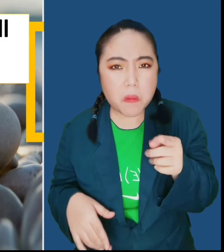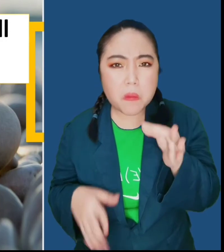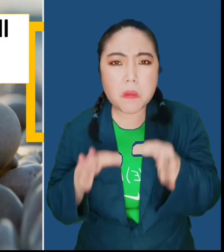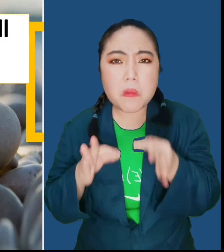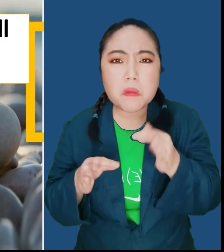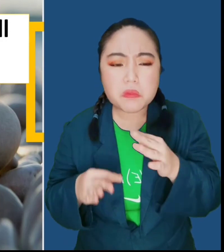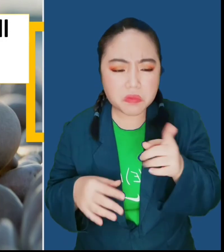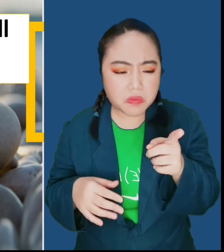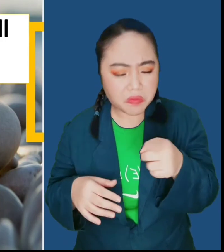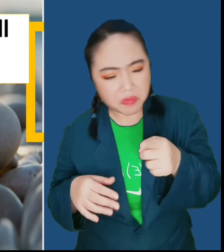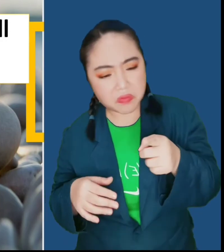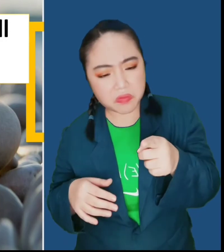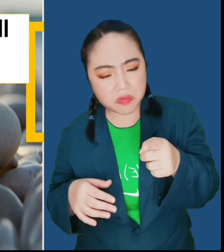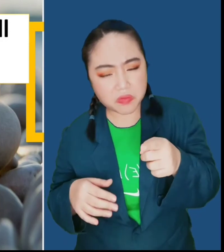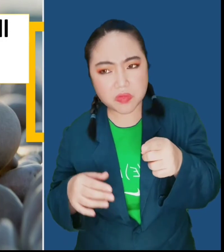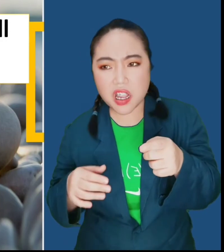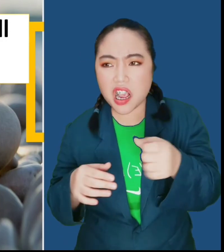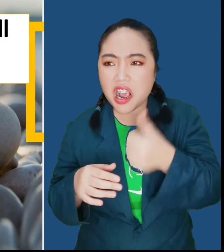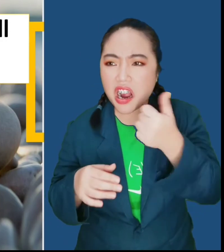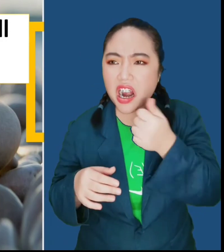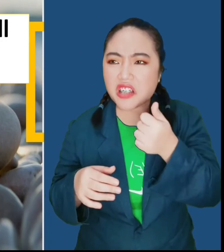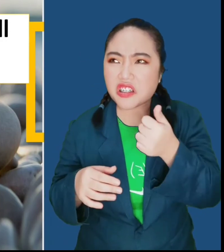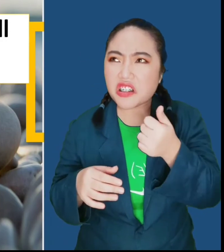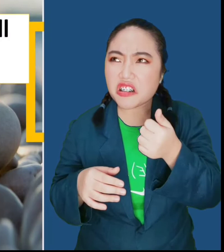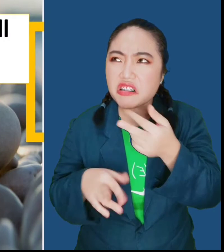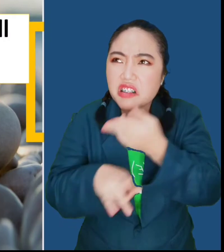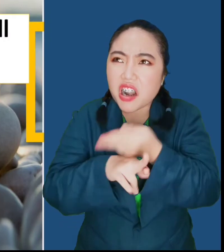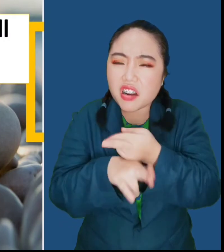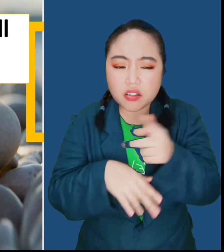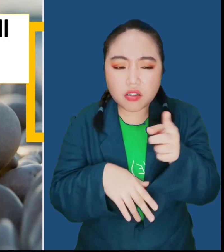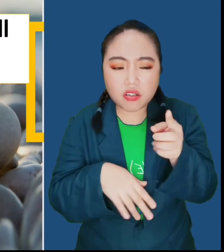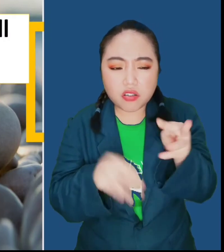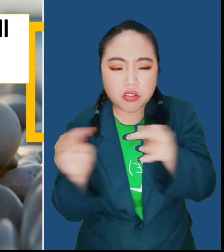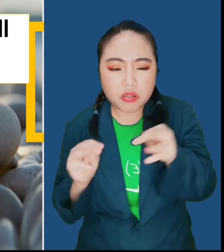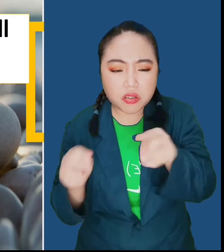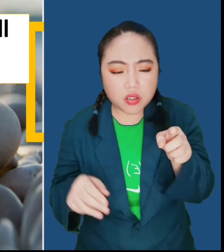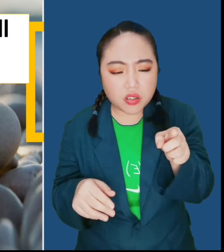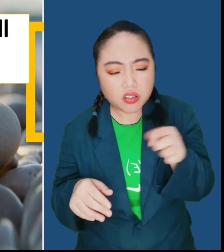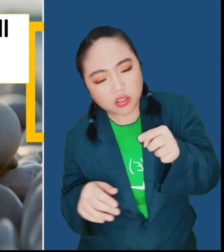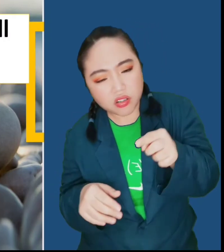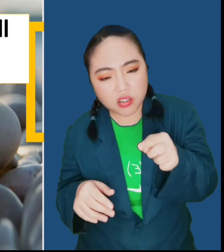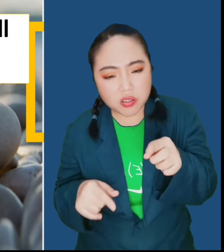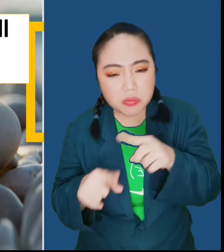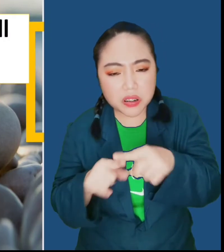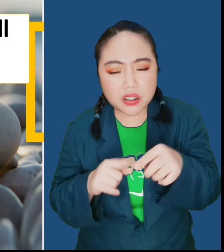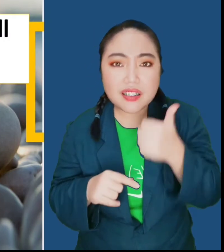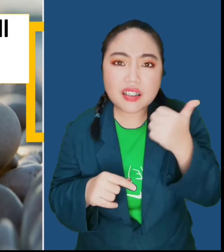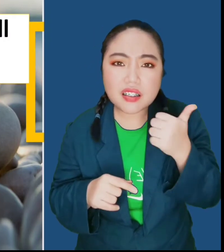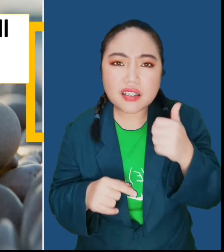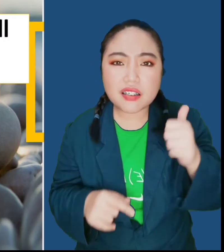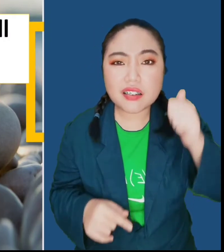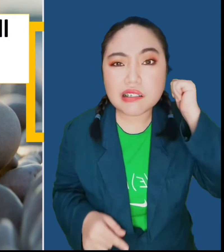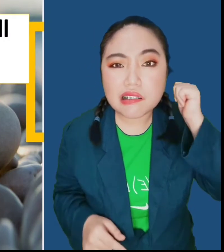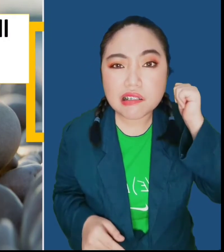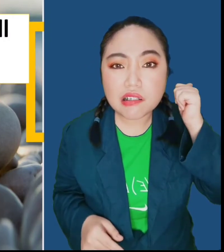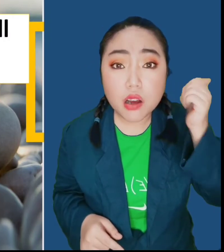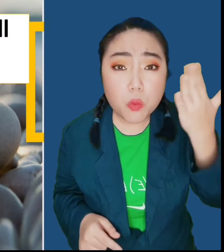with a small force, then it would be hard to move that rock because it would